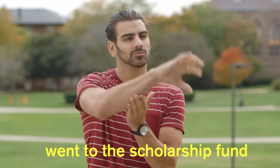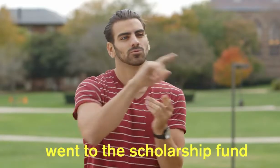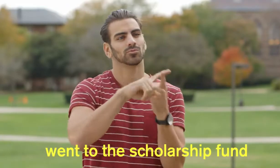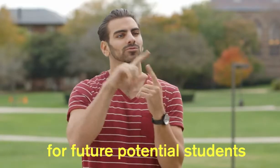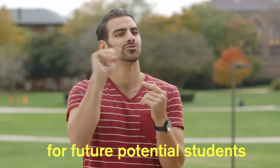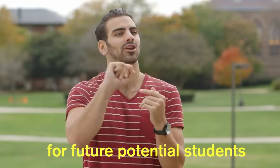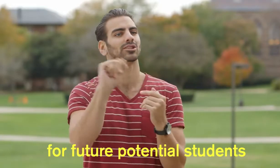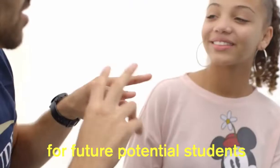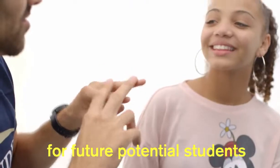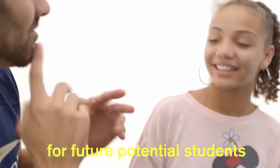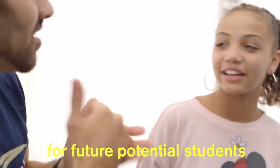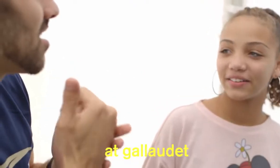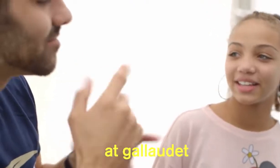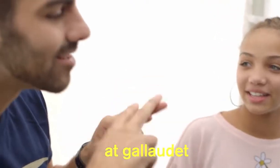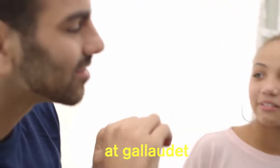fund for future potential students at Gallaudet.